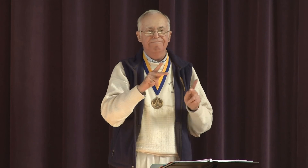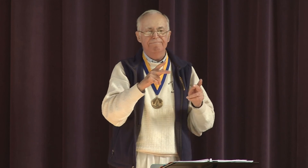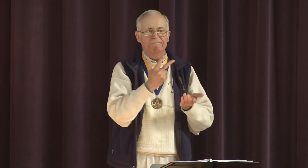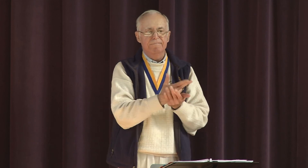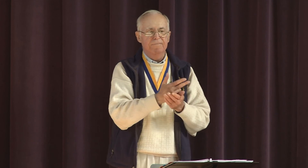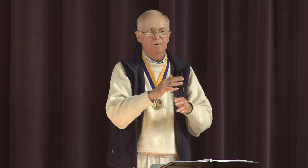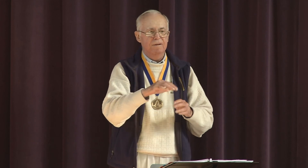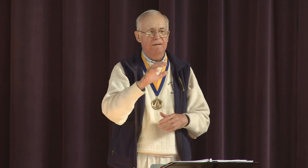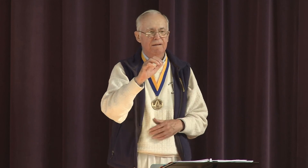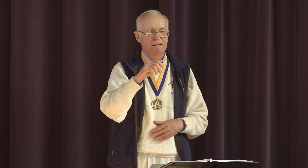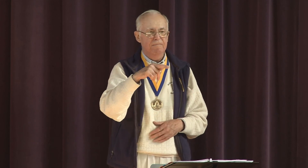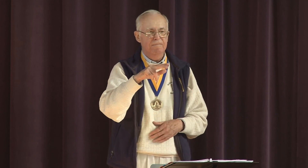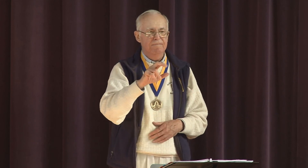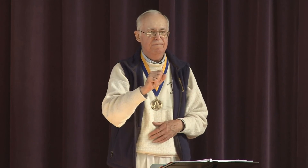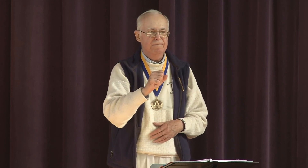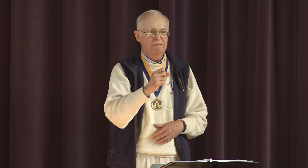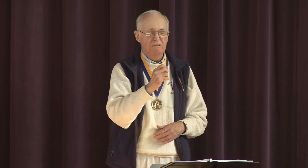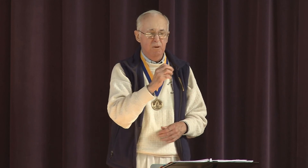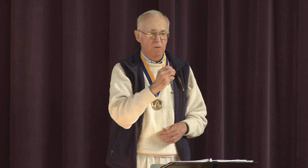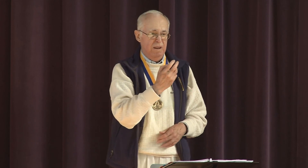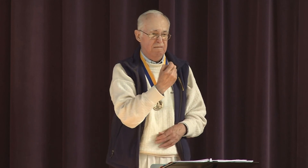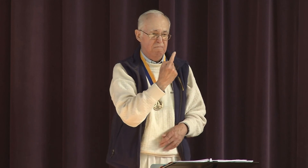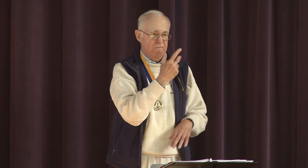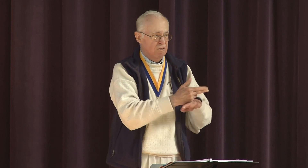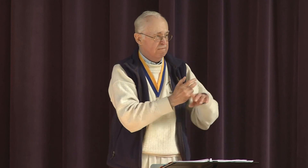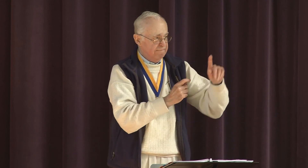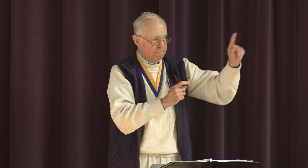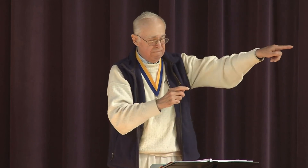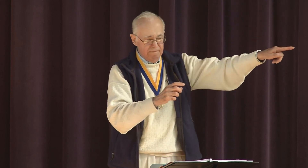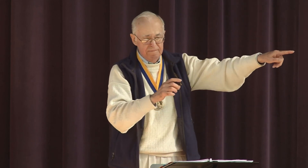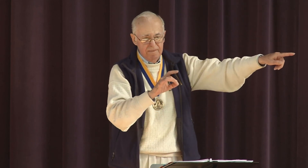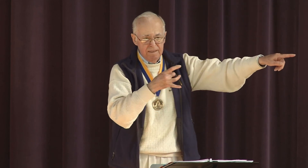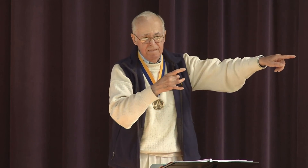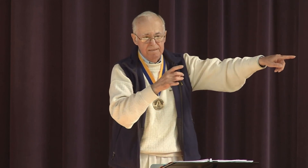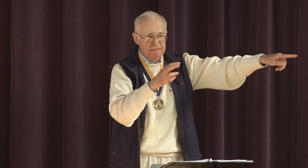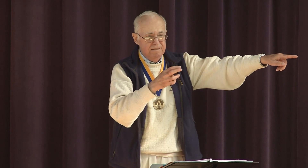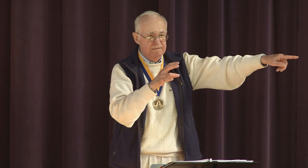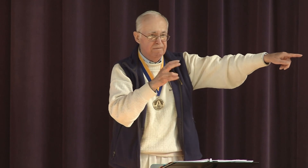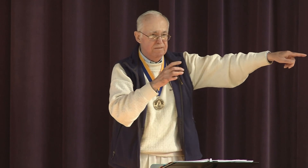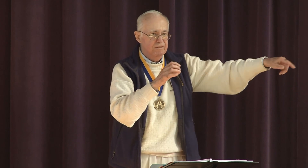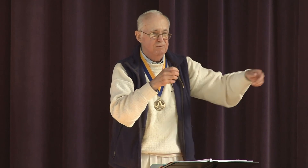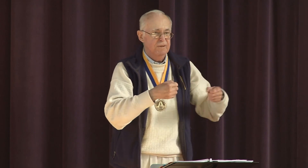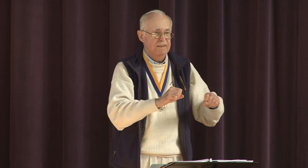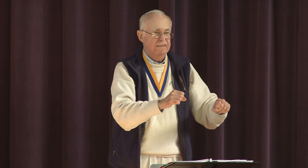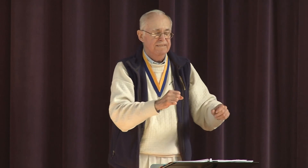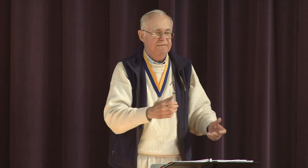At that time, we were not permitted to have cars parked on campus. So he had the car parked on 8th